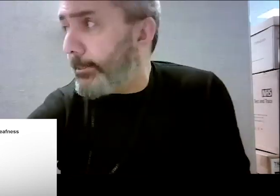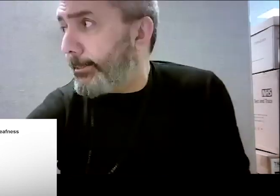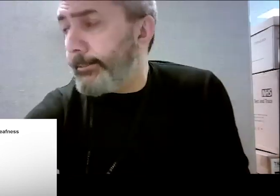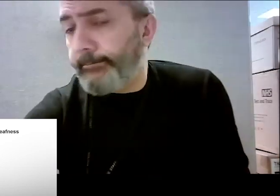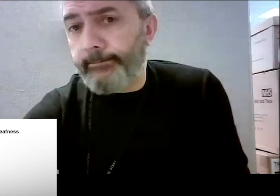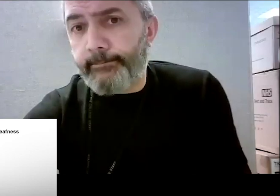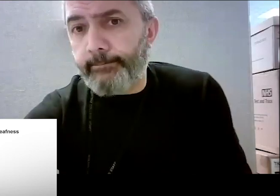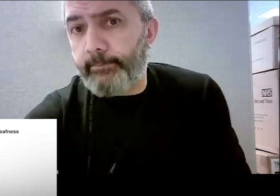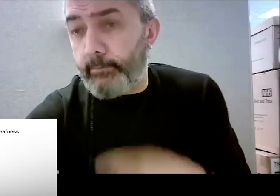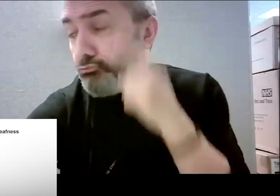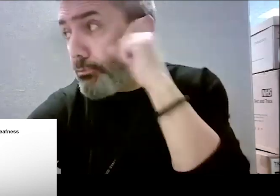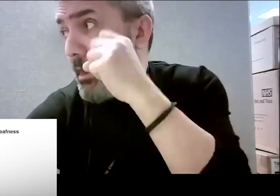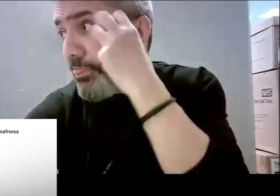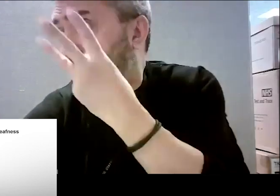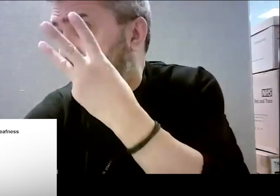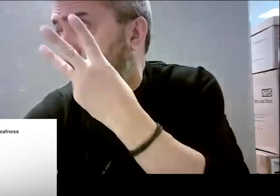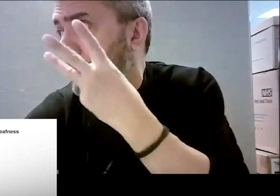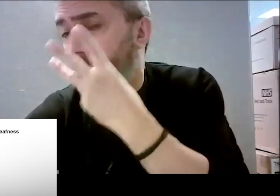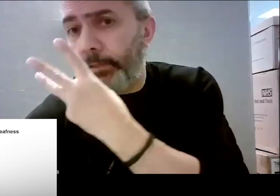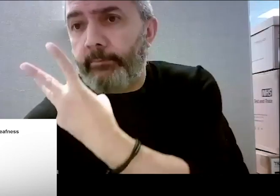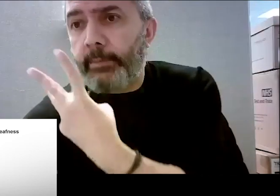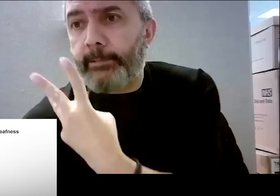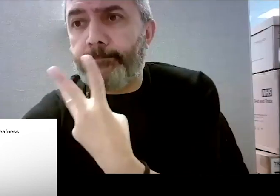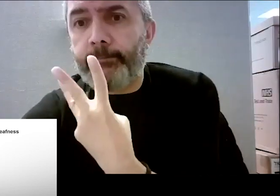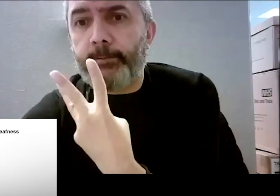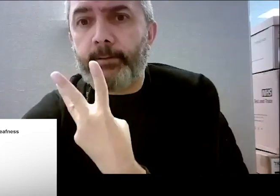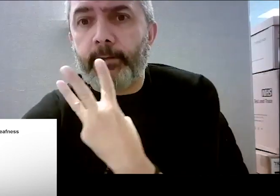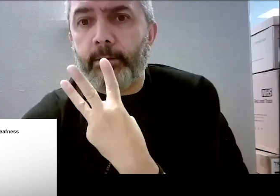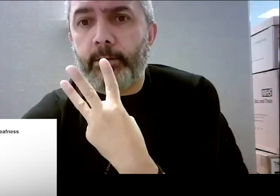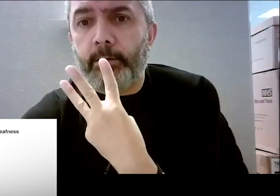ototoxic, so they damage the ears if they're given to pregnant moms.